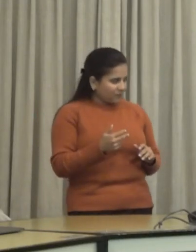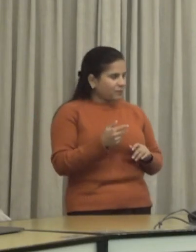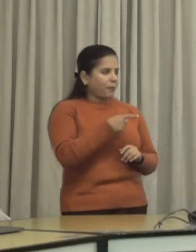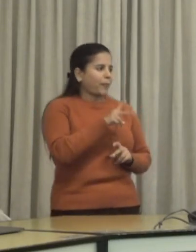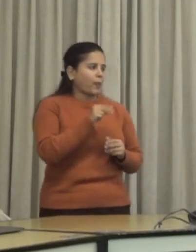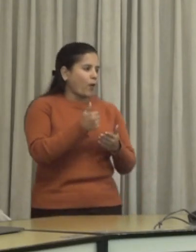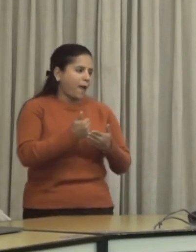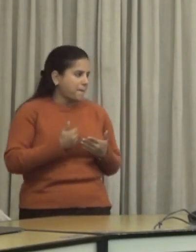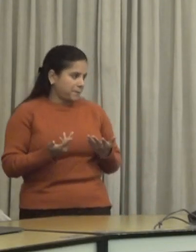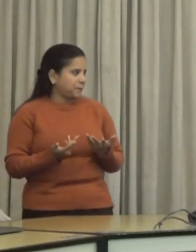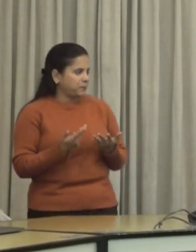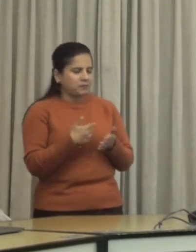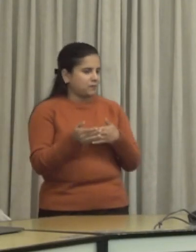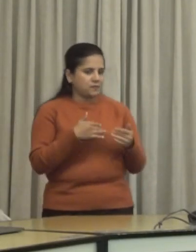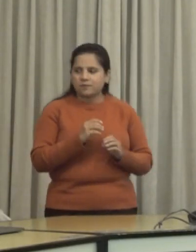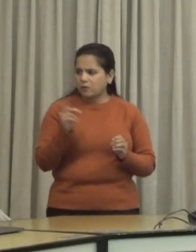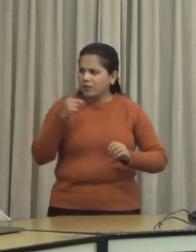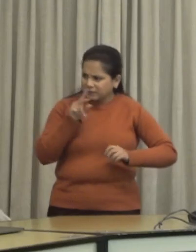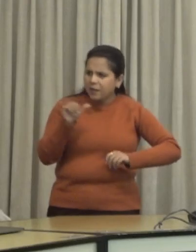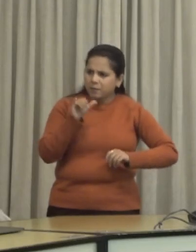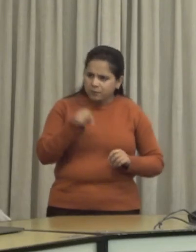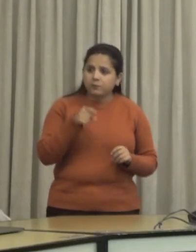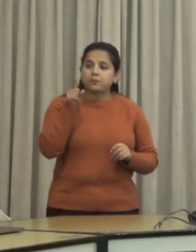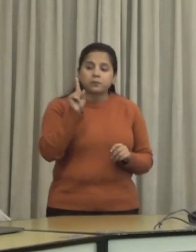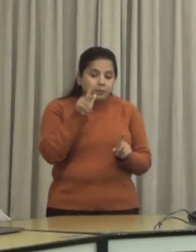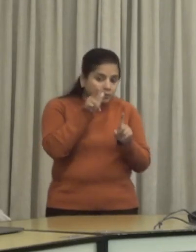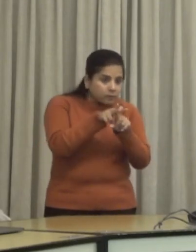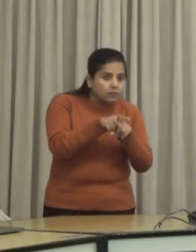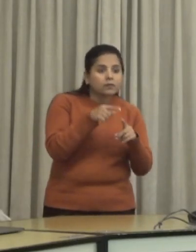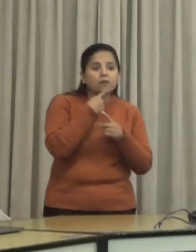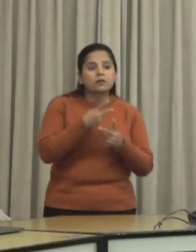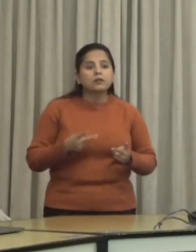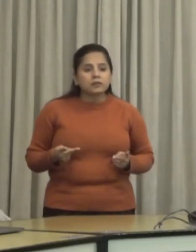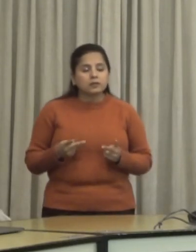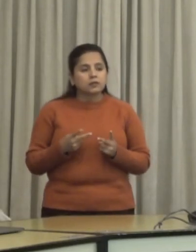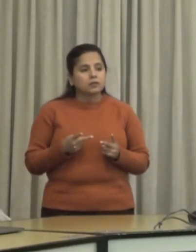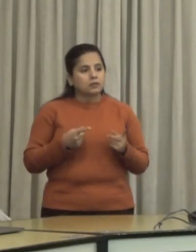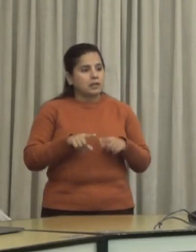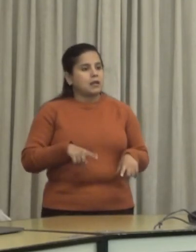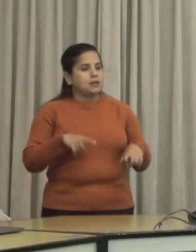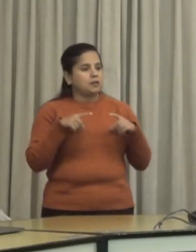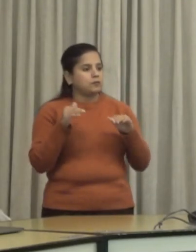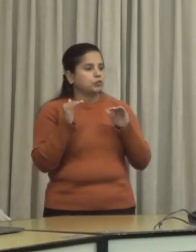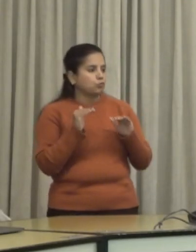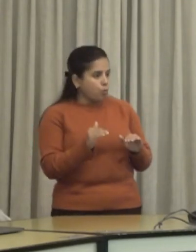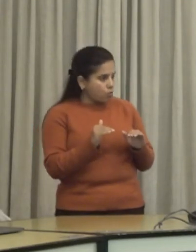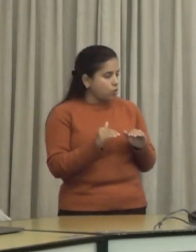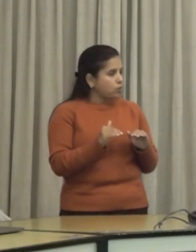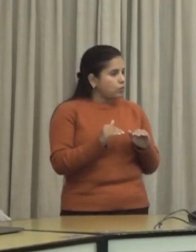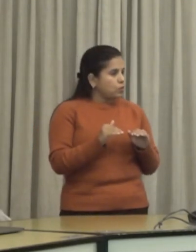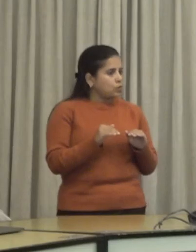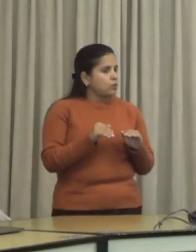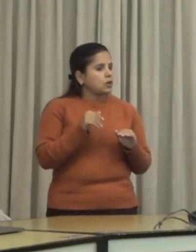doesn't help us in any way, because the intervention with a life support is